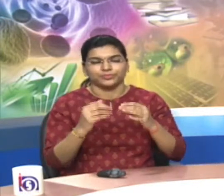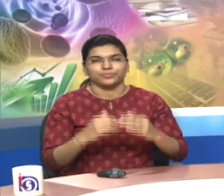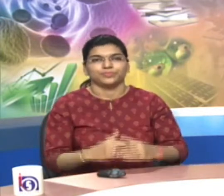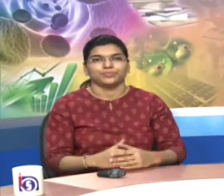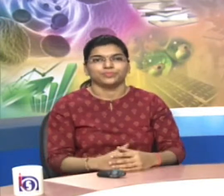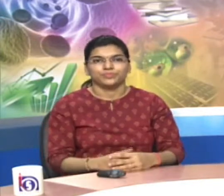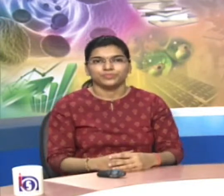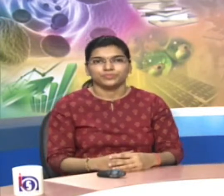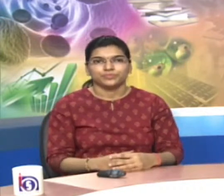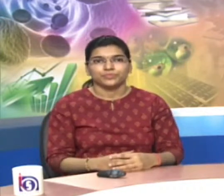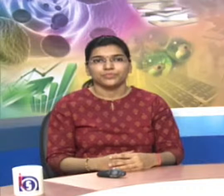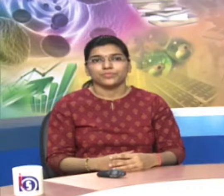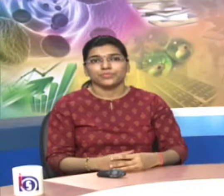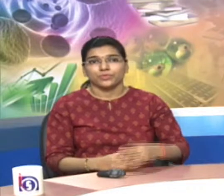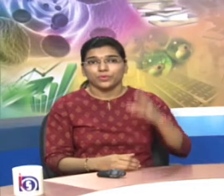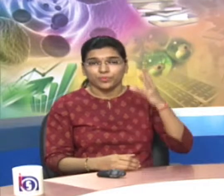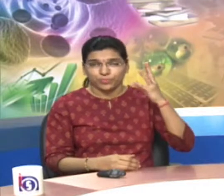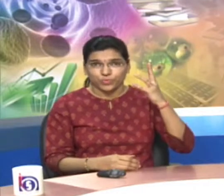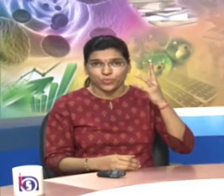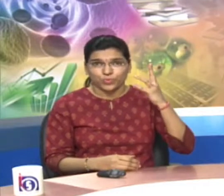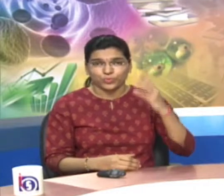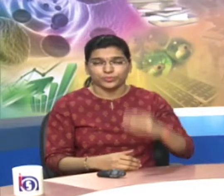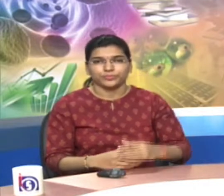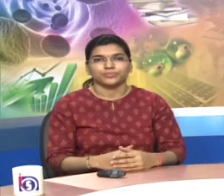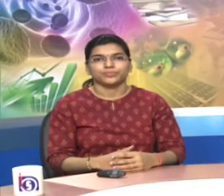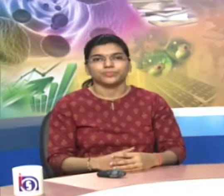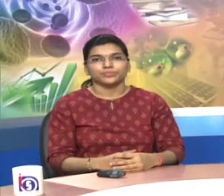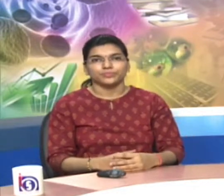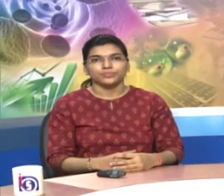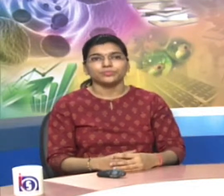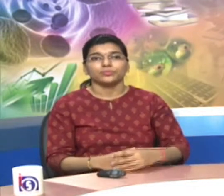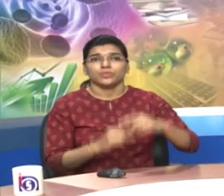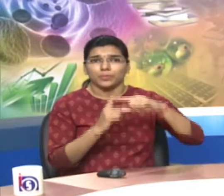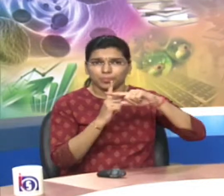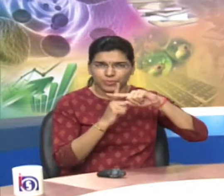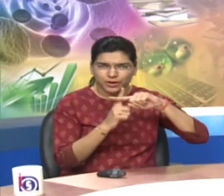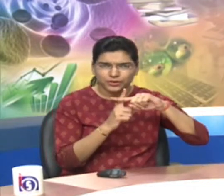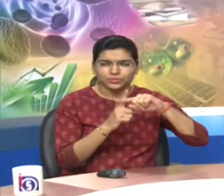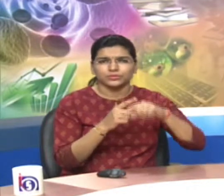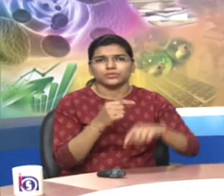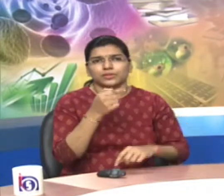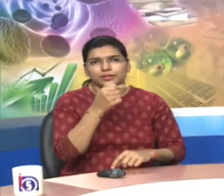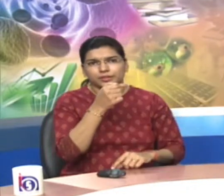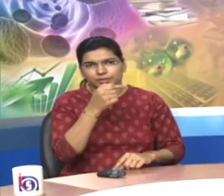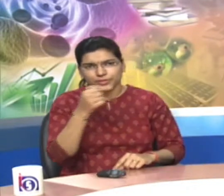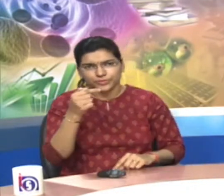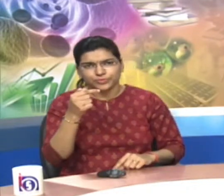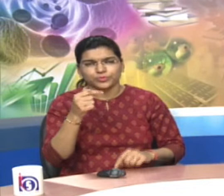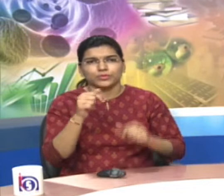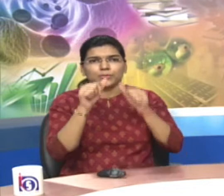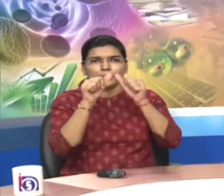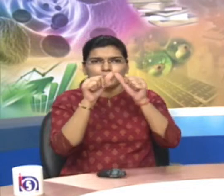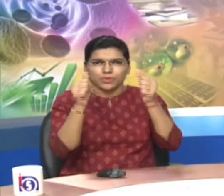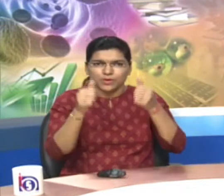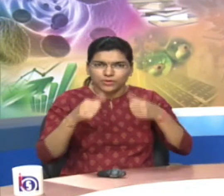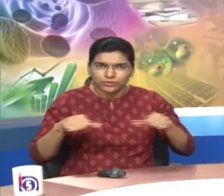that also I would be explaining. The fourth objective is you can